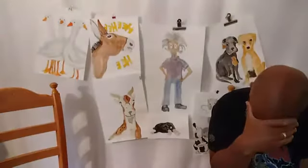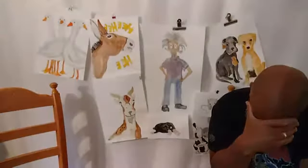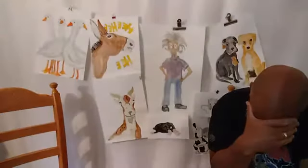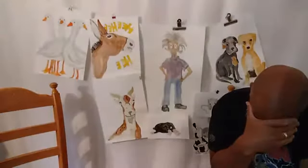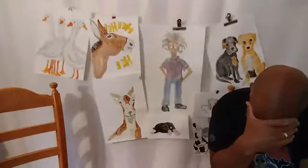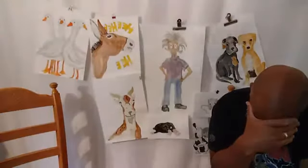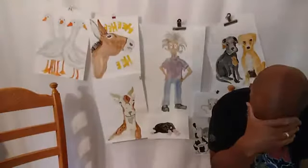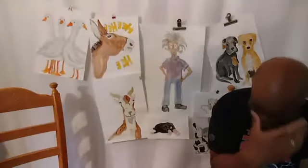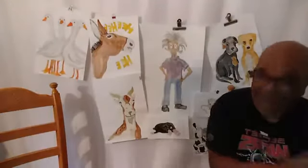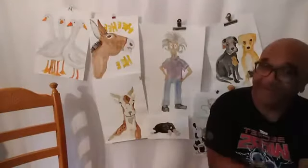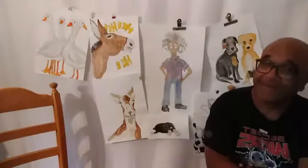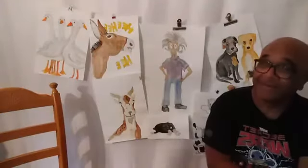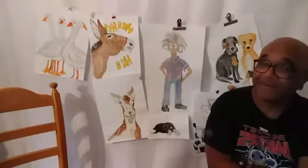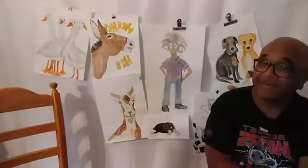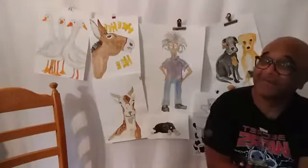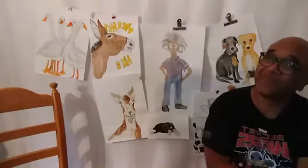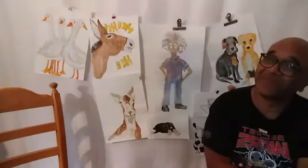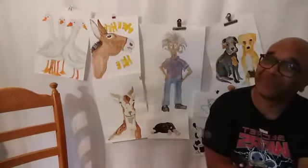What?